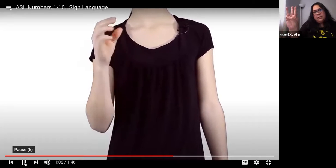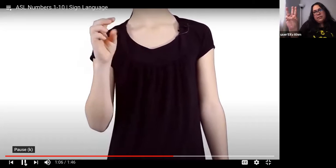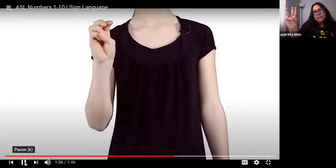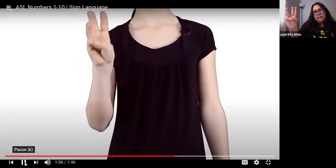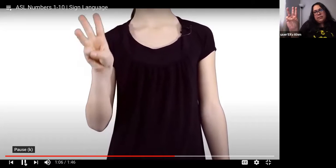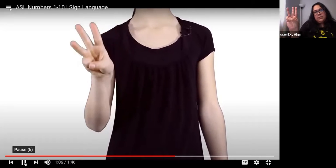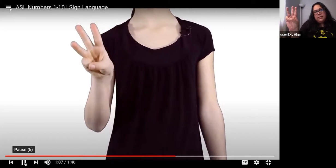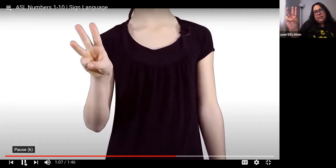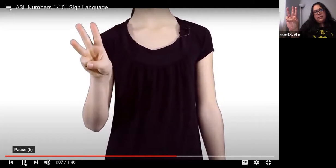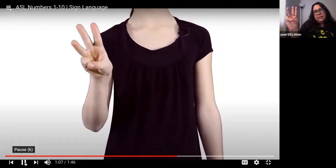6,